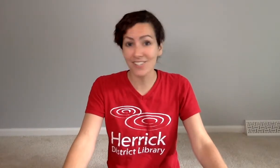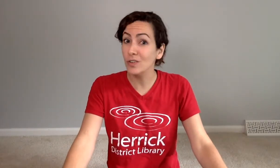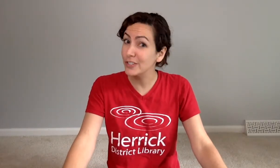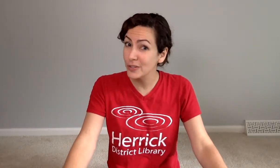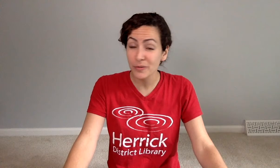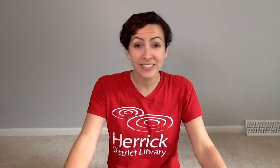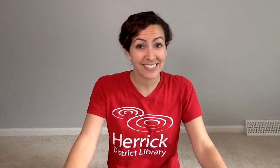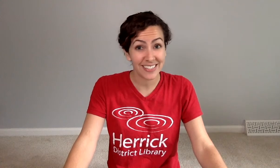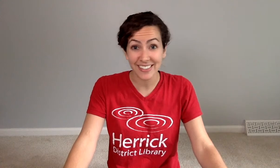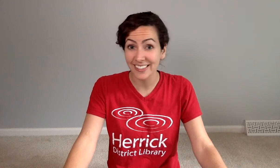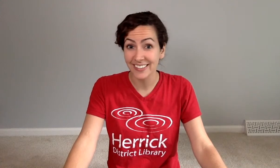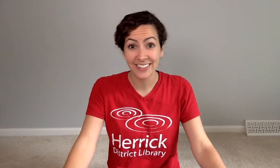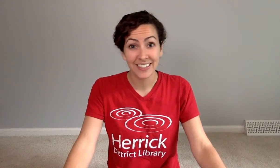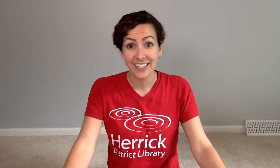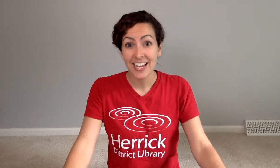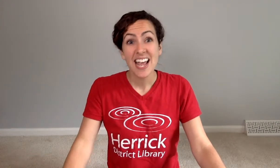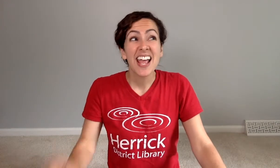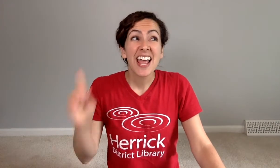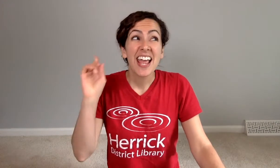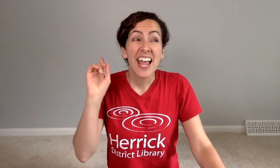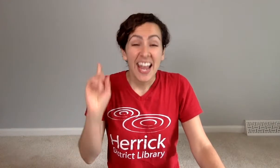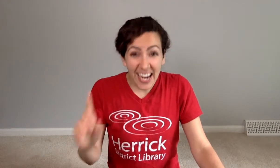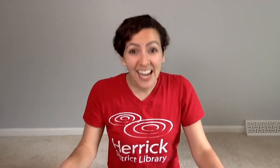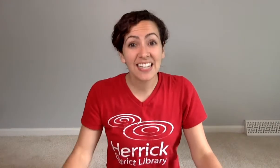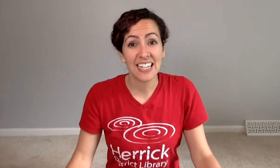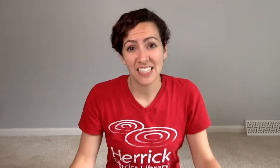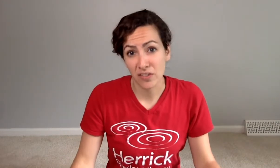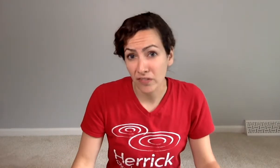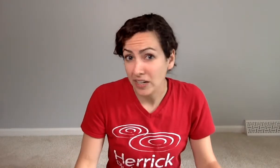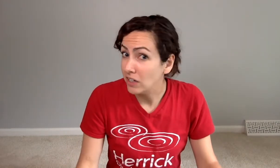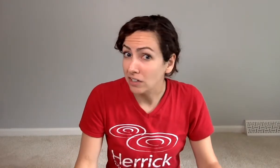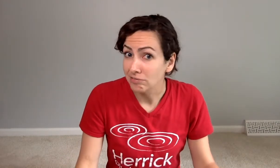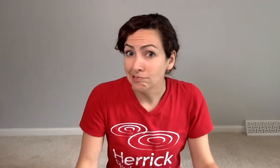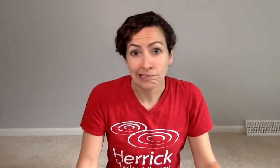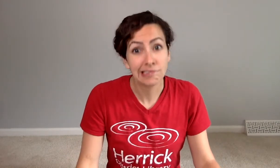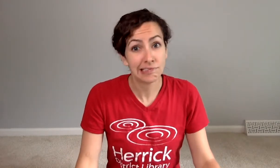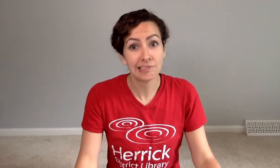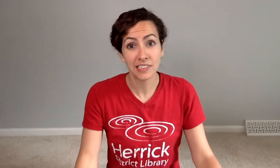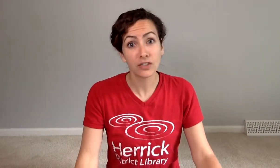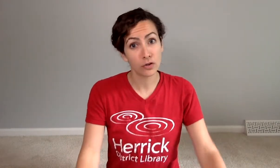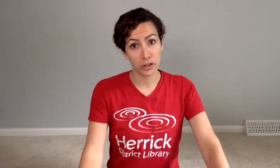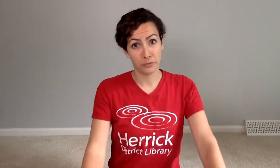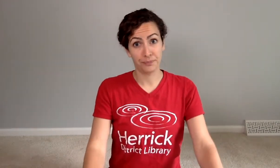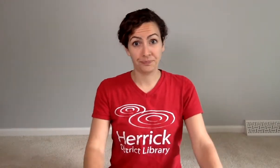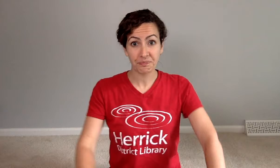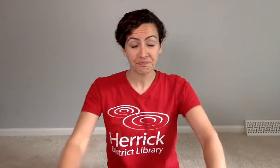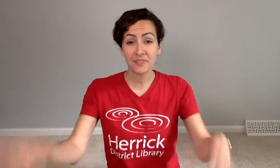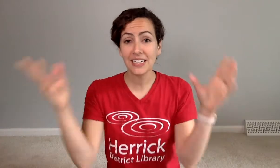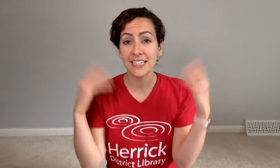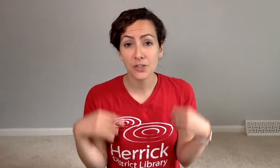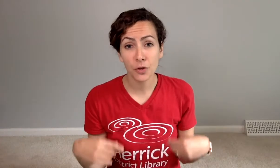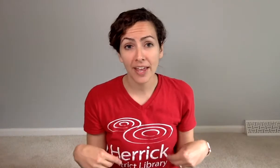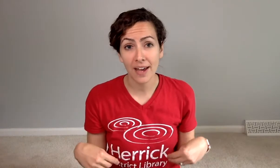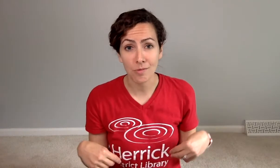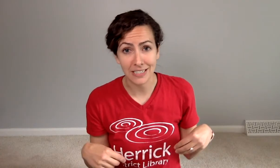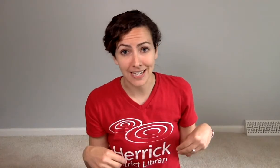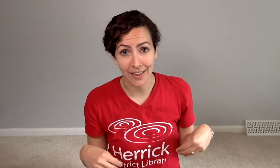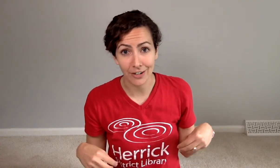told you it was silly. And it gets funnier. It's true. Let's try that one together.